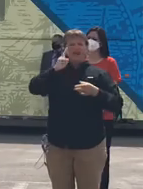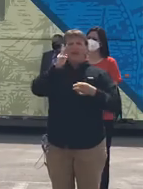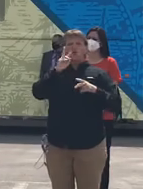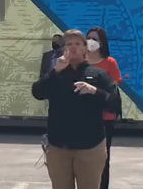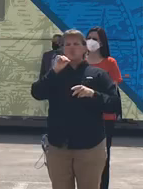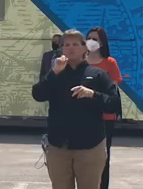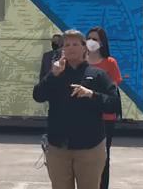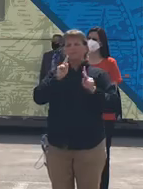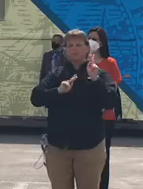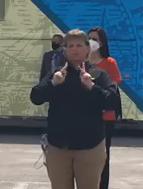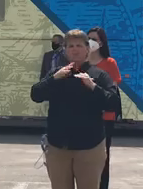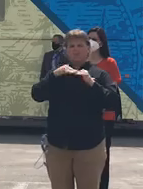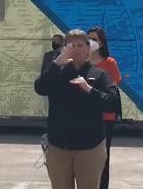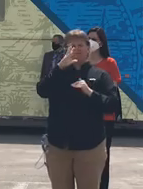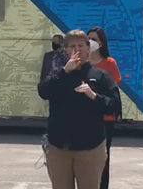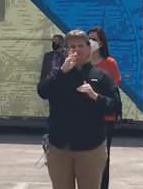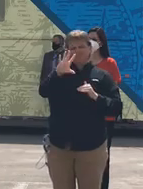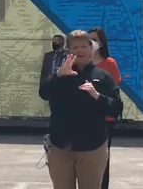in doing that.